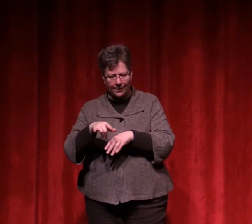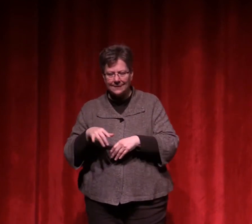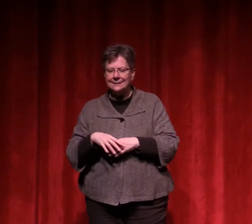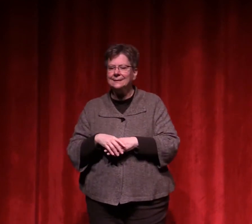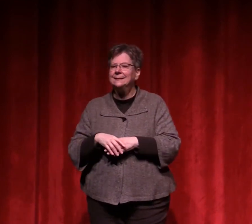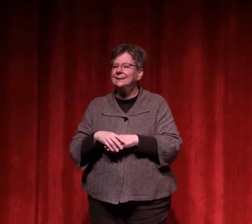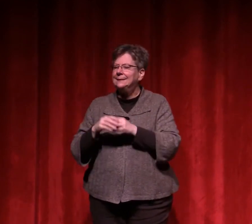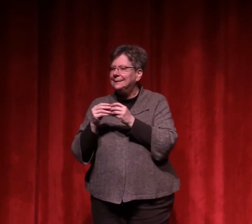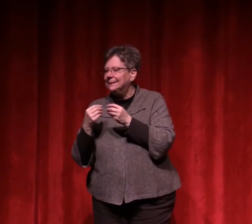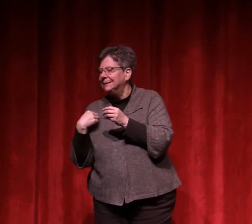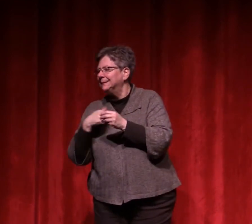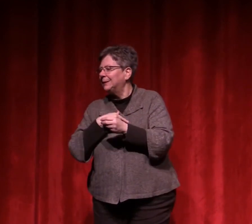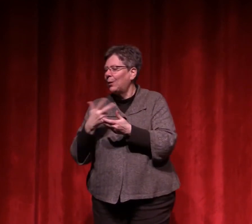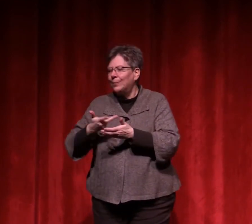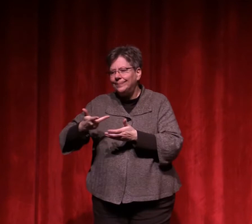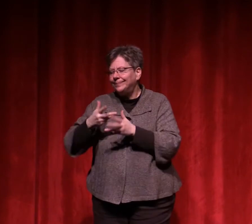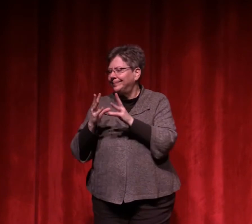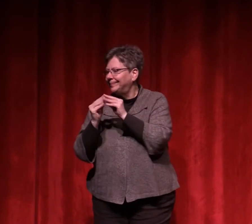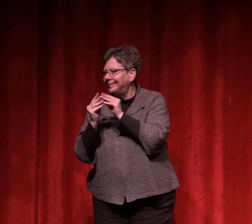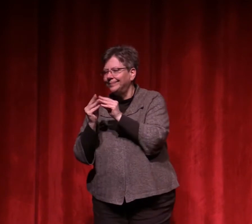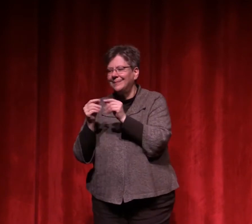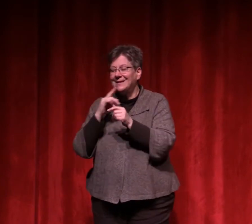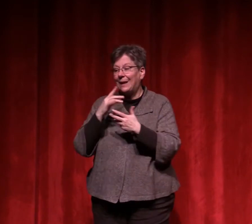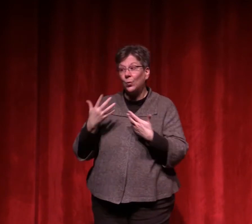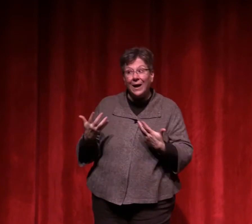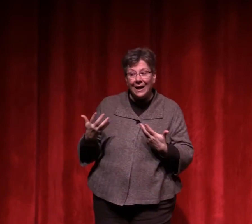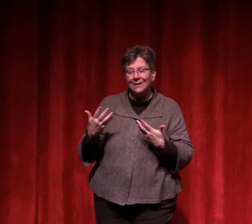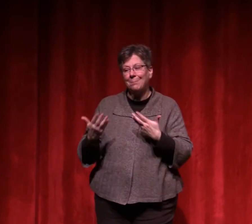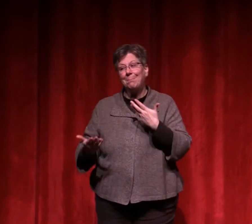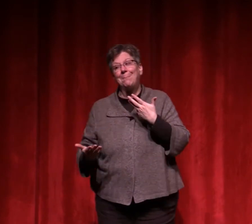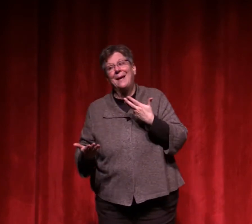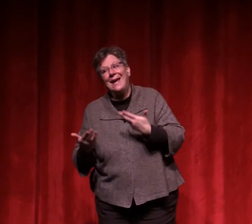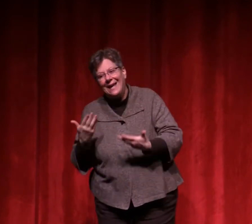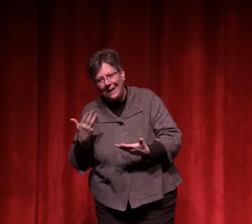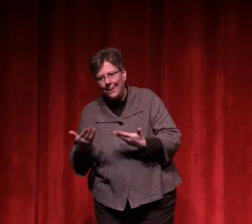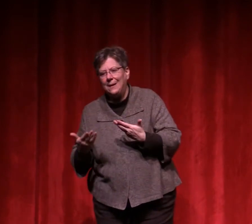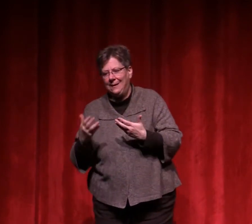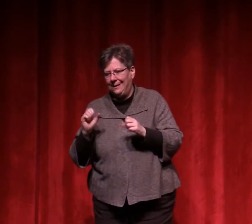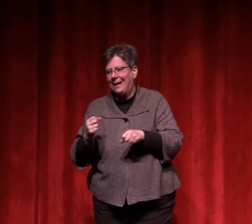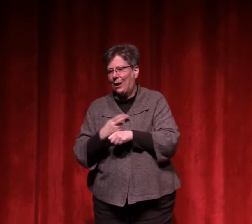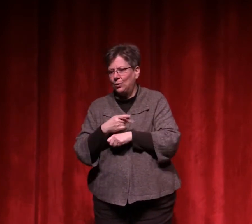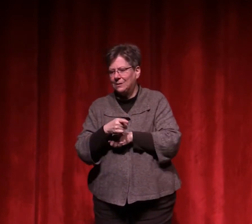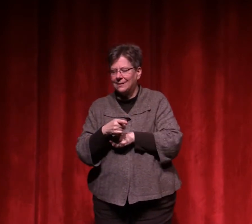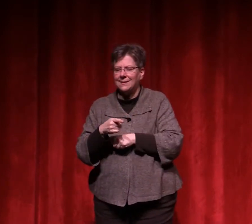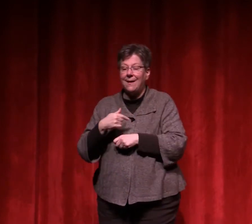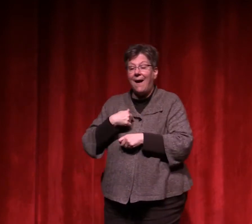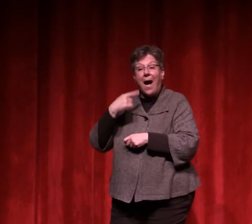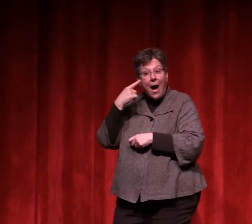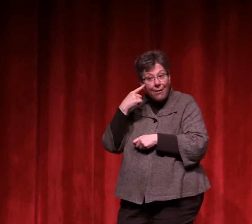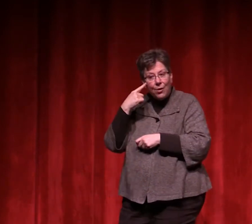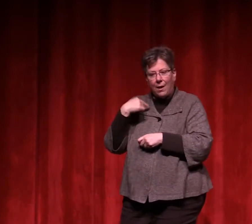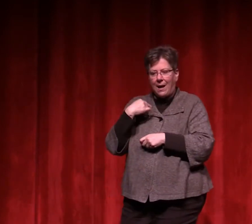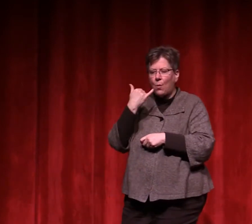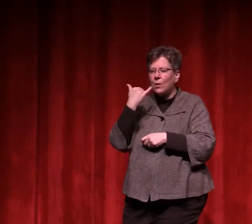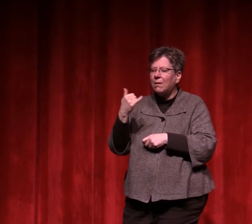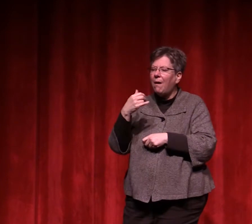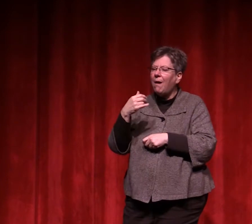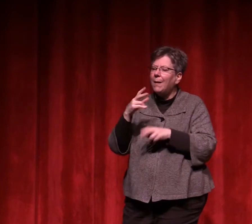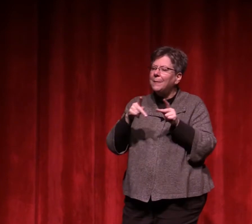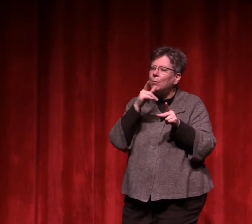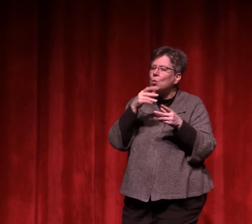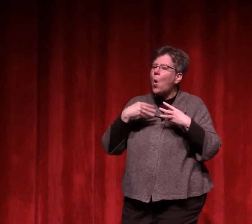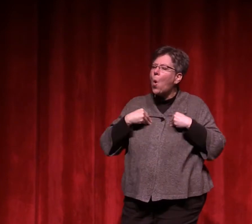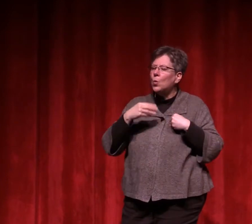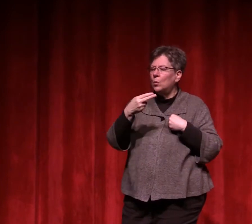Montana. And we said, "Well, maybe." And I had the idea of calling the people who own the Holland Ranch just west